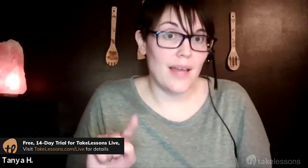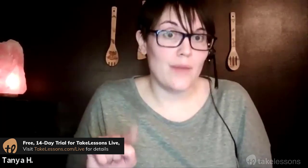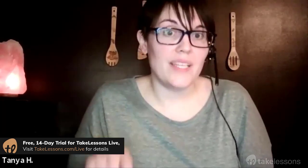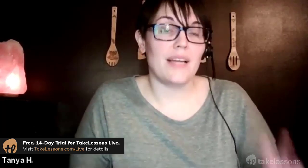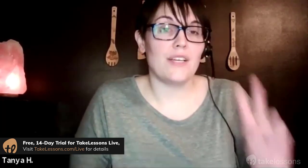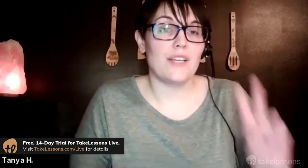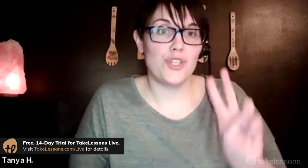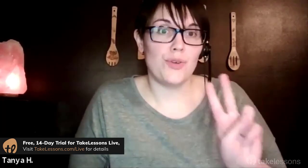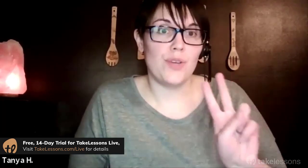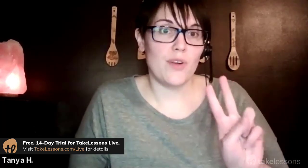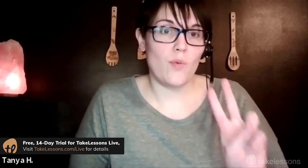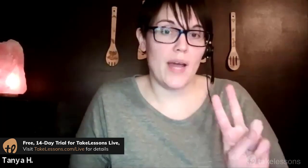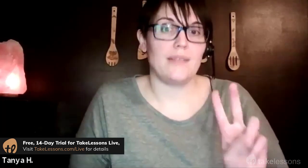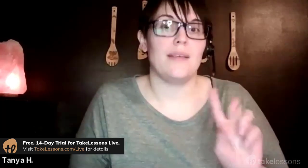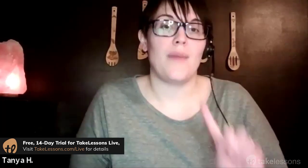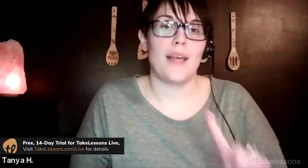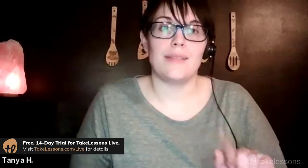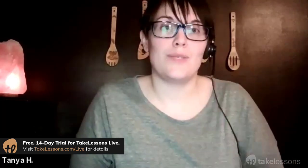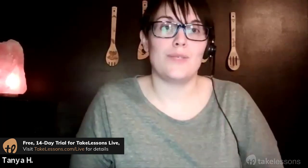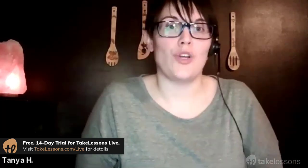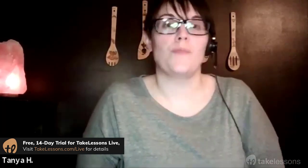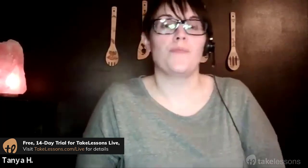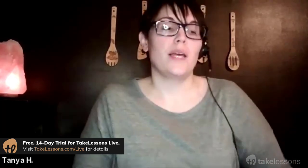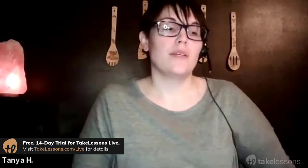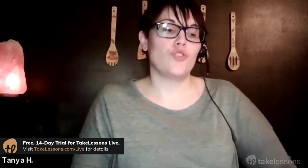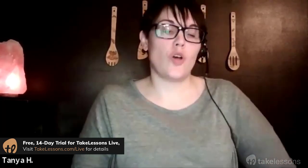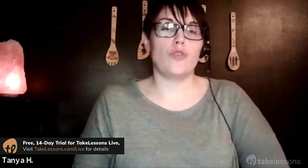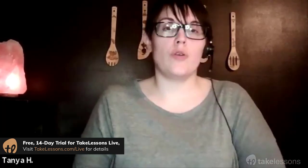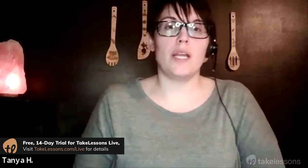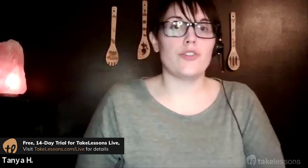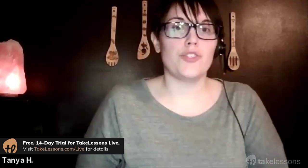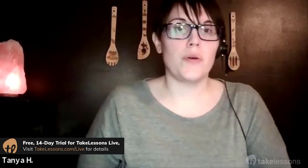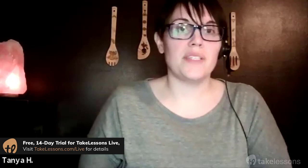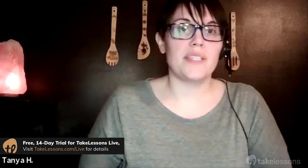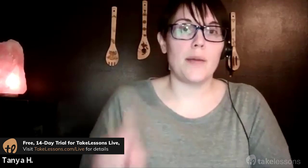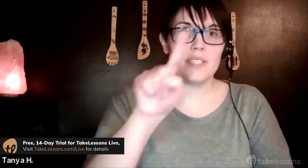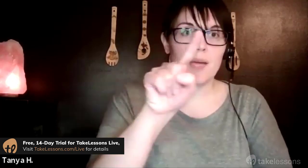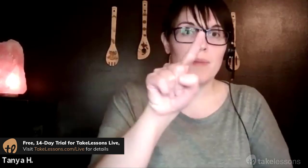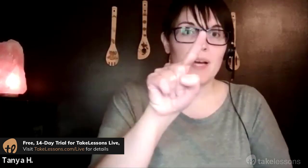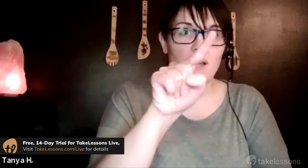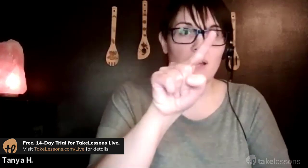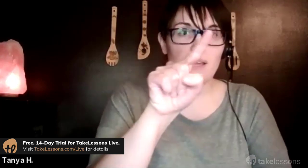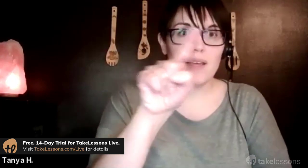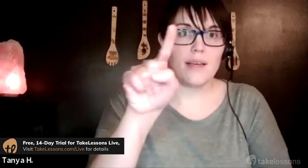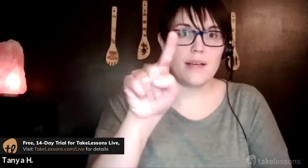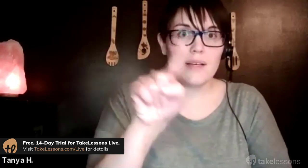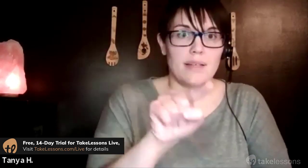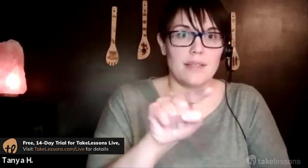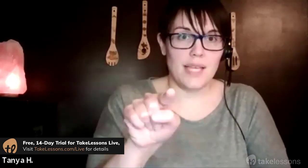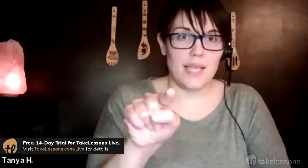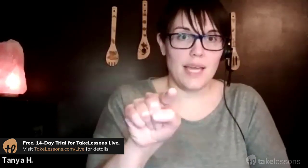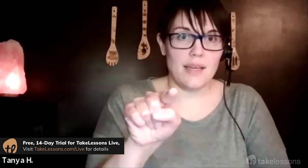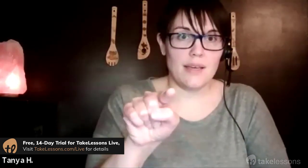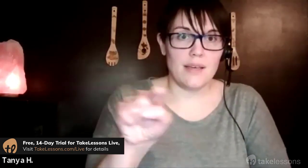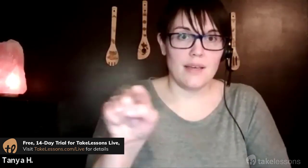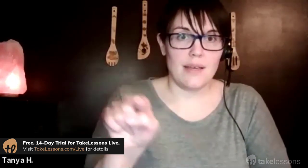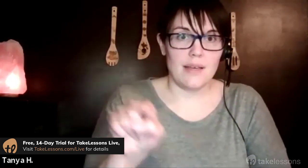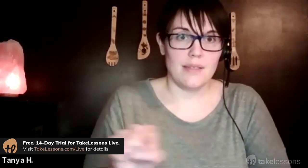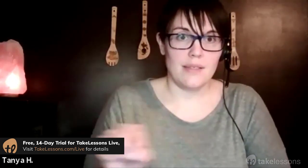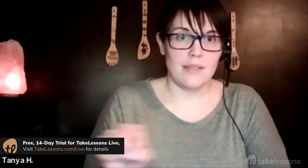done two different ways. It makes it special. So you can either do a double Z by drawing Z,